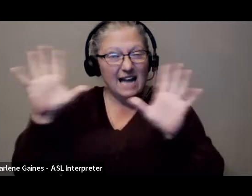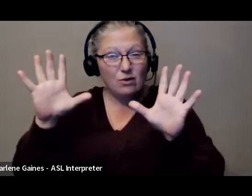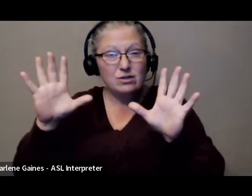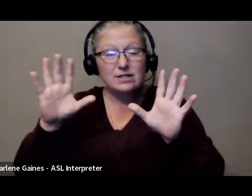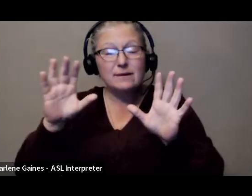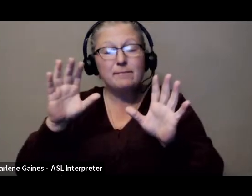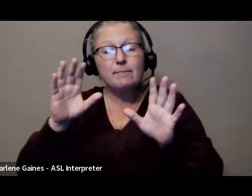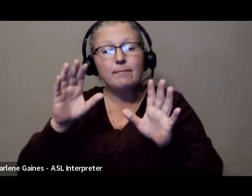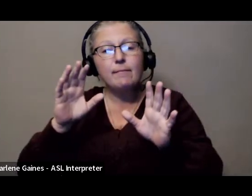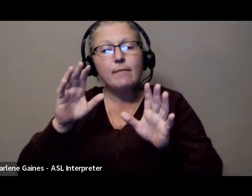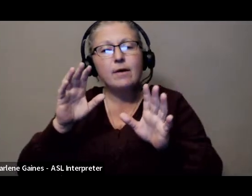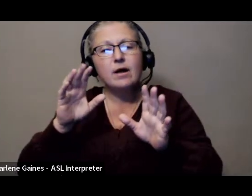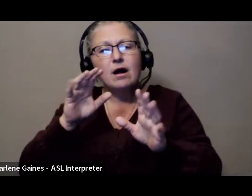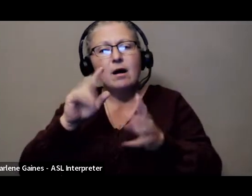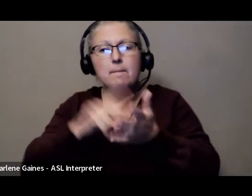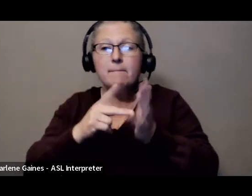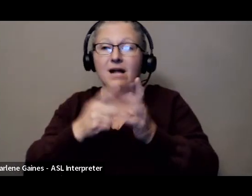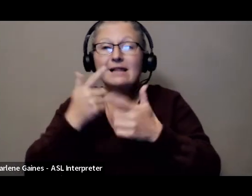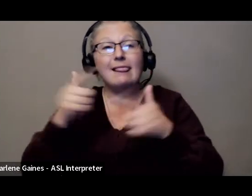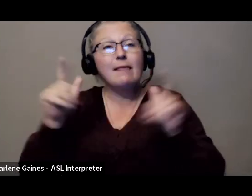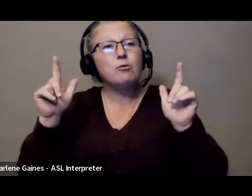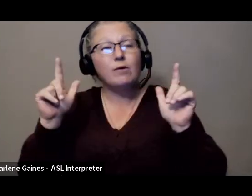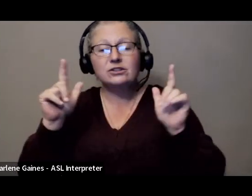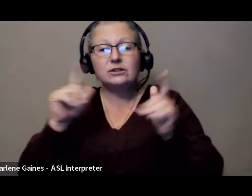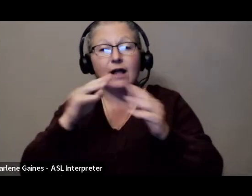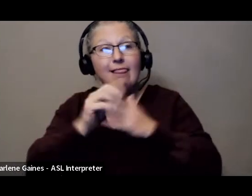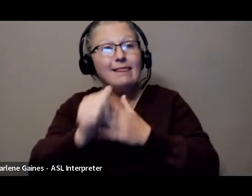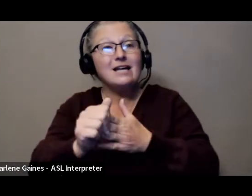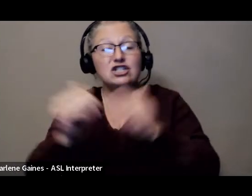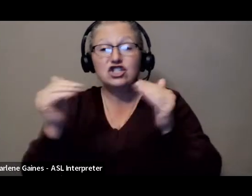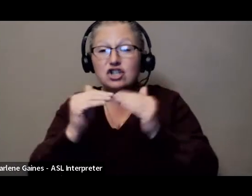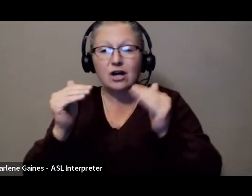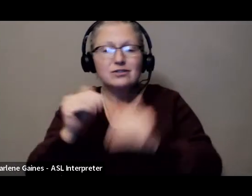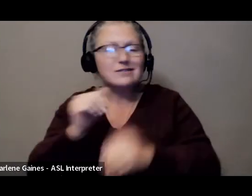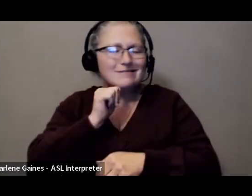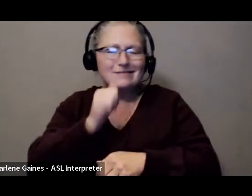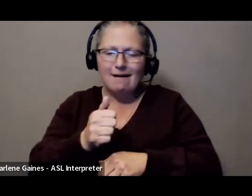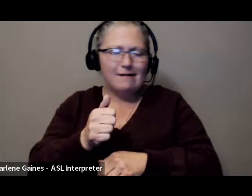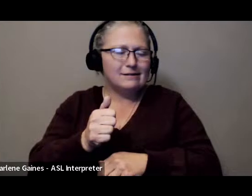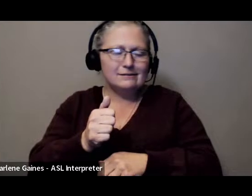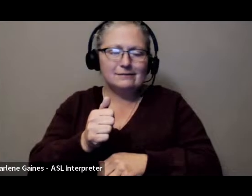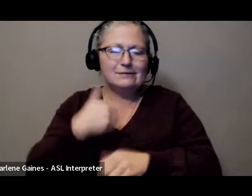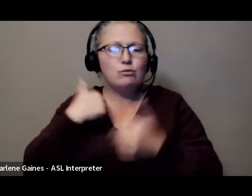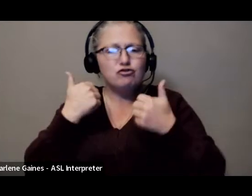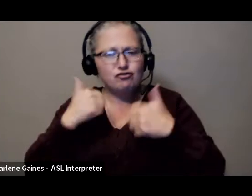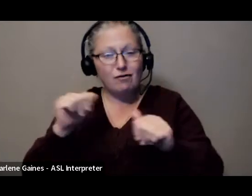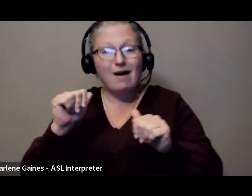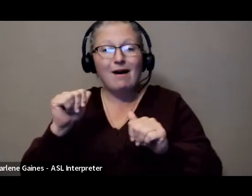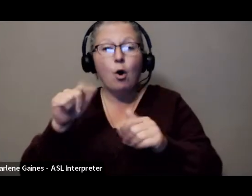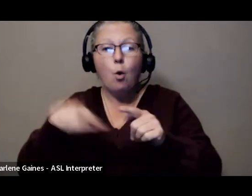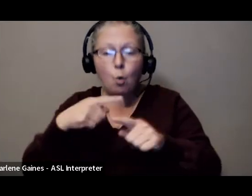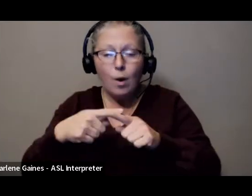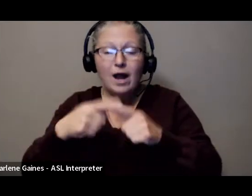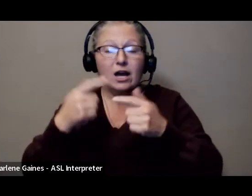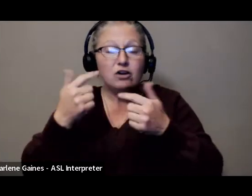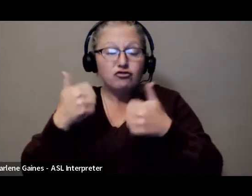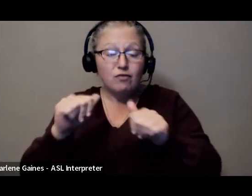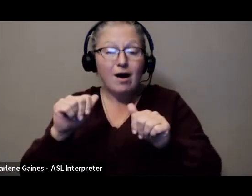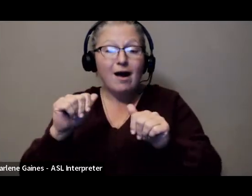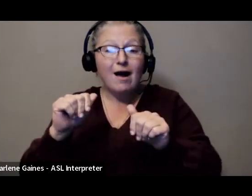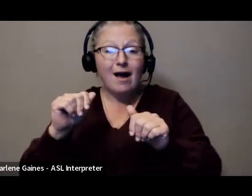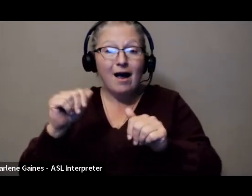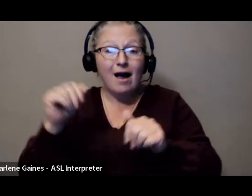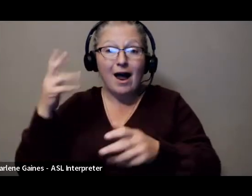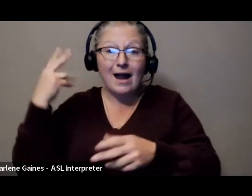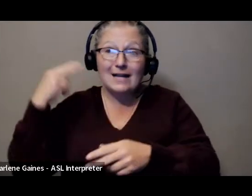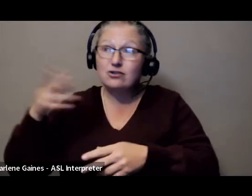of liberation that leads to justice. It is not. When tried historically, it has